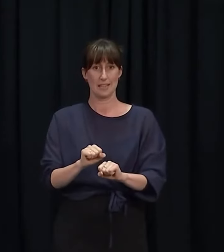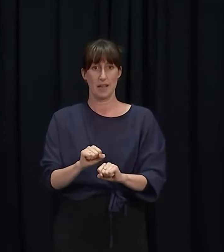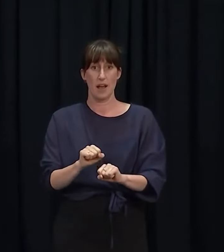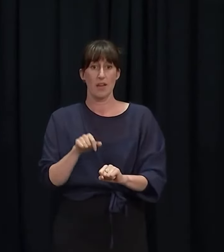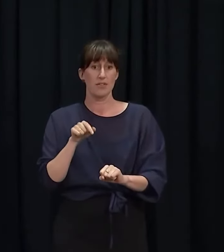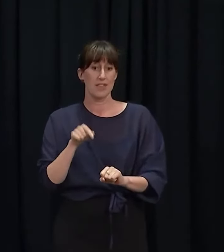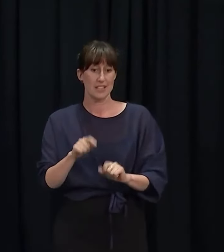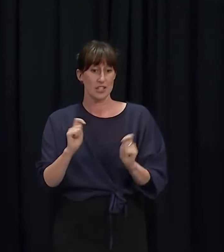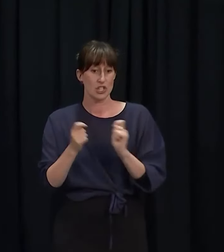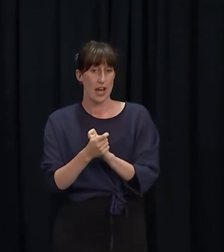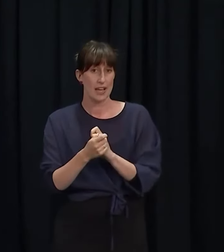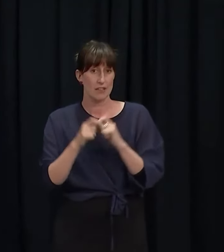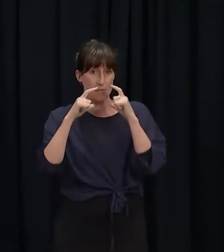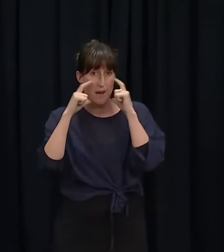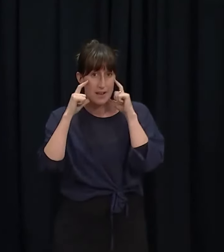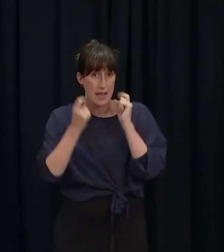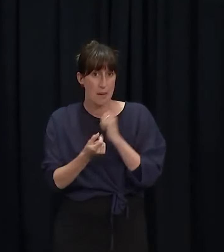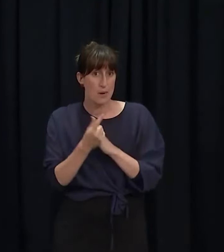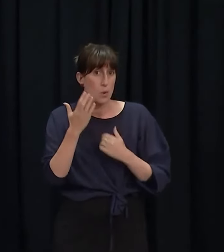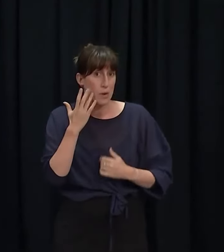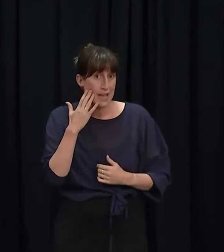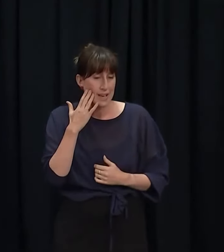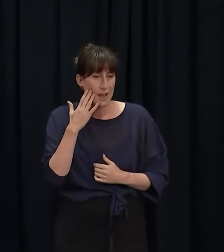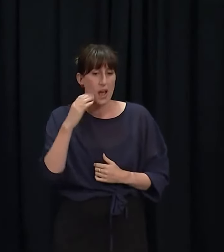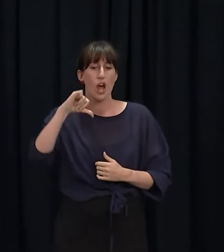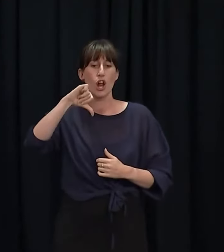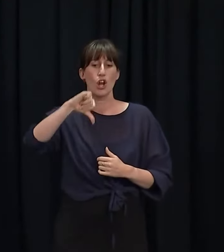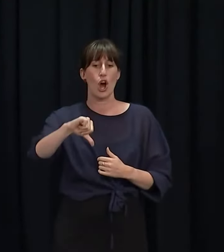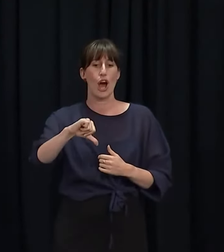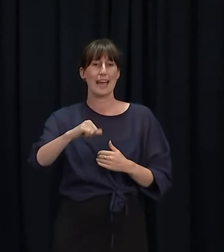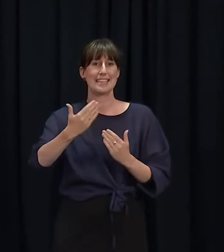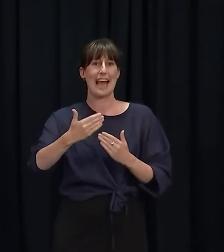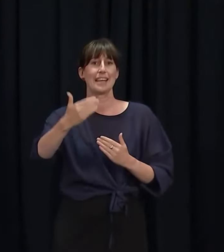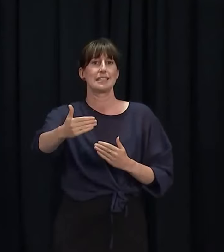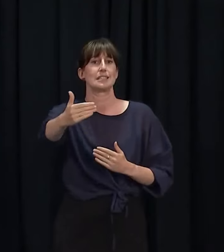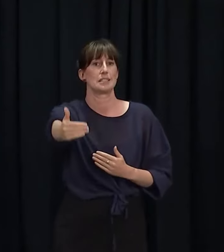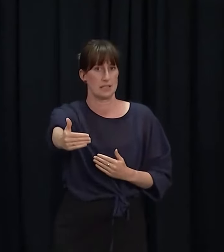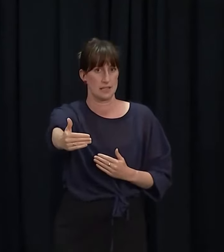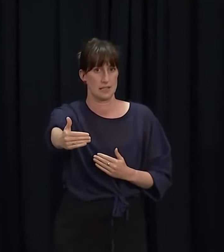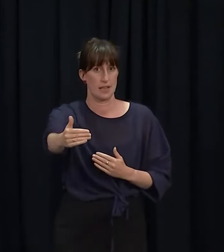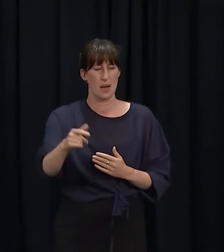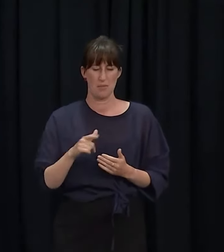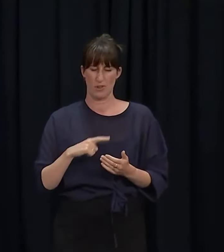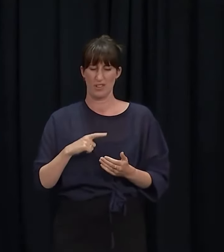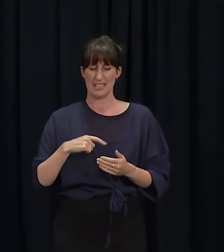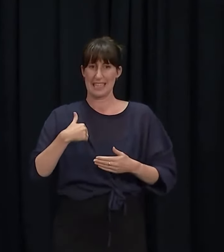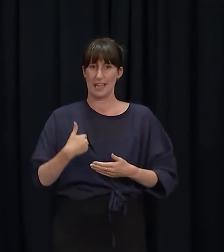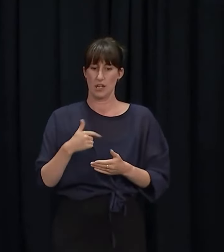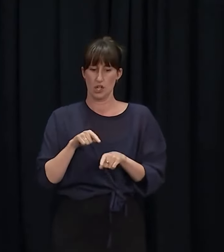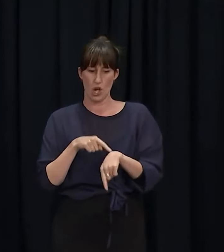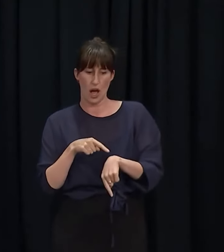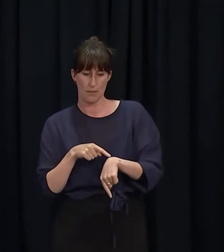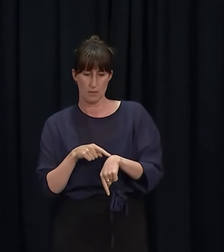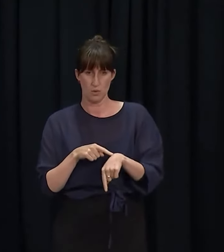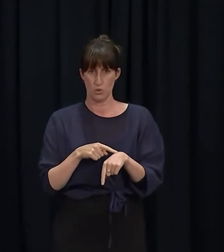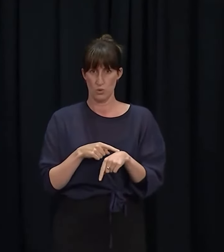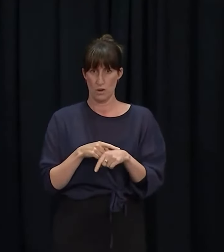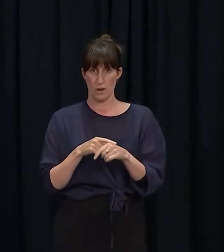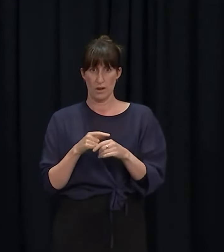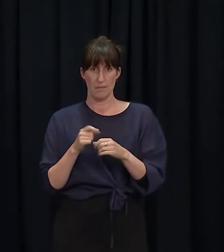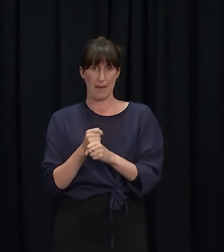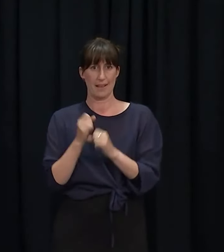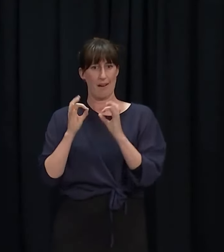into force until 9 days' time. That allows these changes to be gazetted, but it also allows workforces,